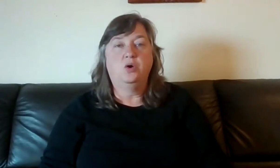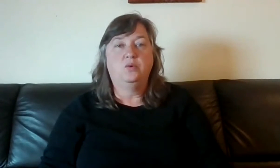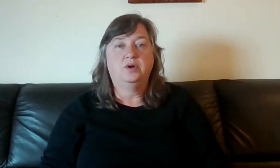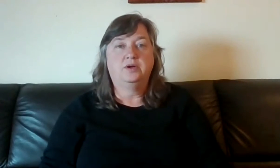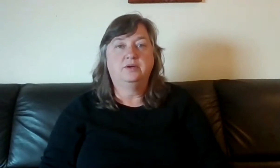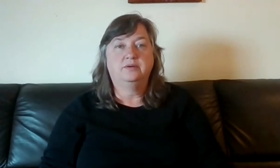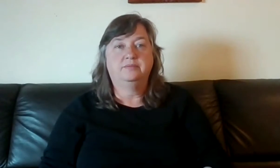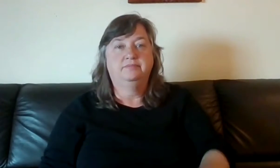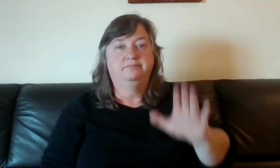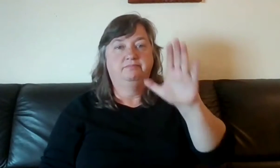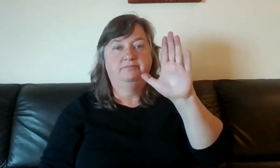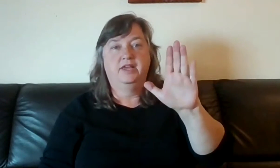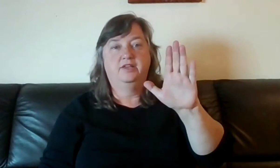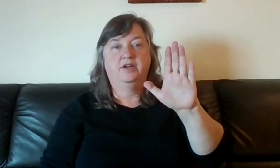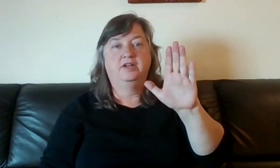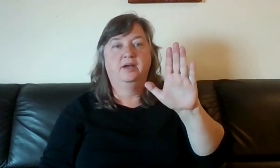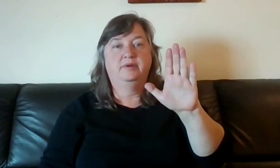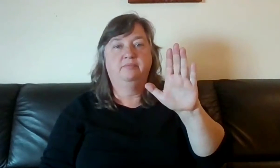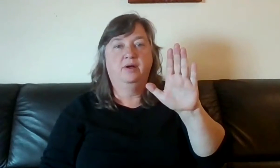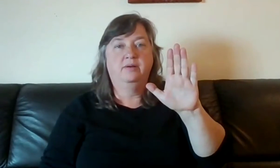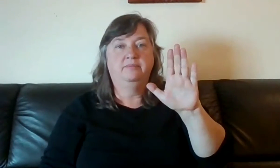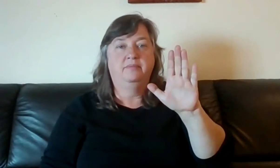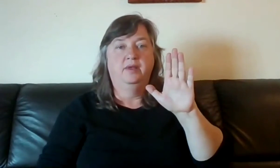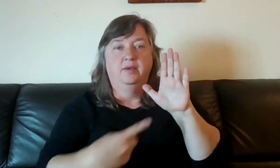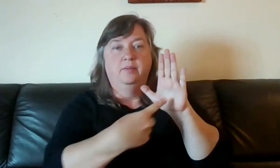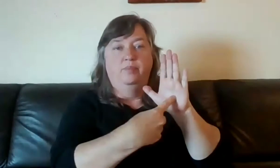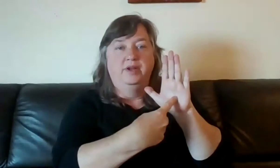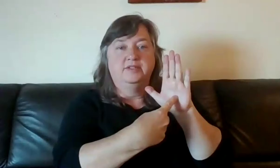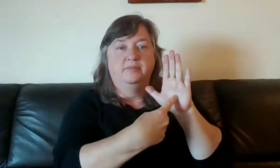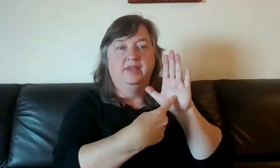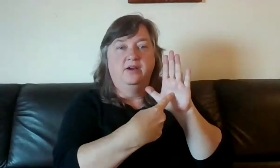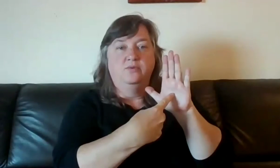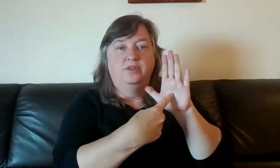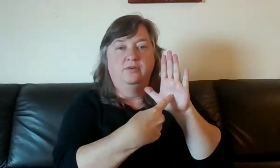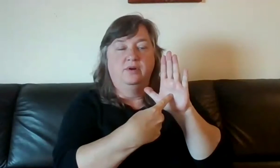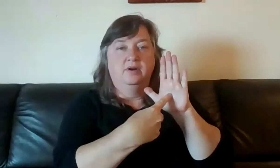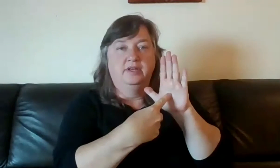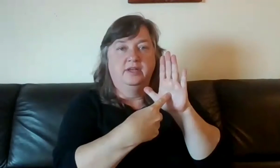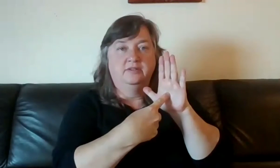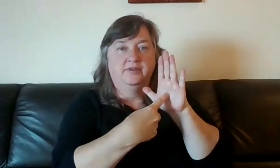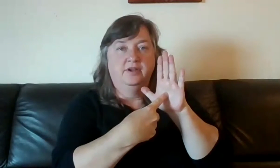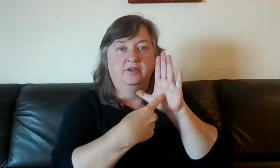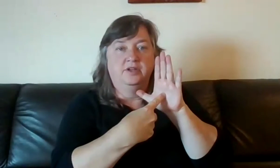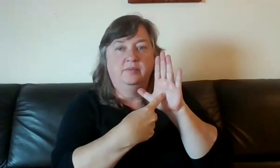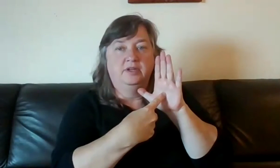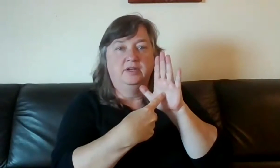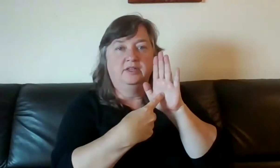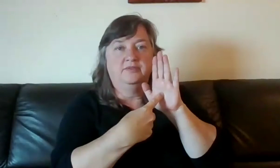Show. Take your non-dominant palm, point something out with your index finger, your dominant index